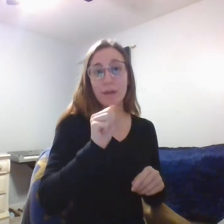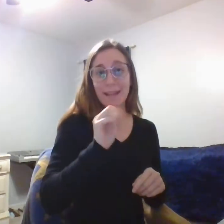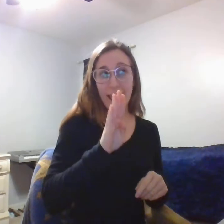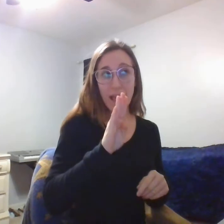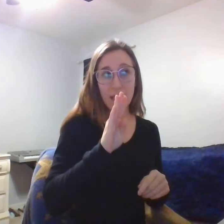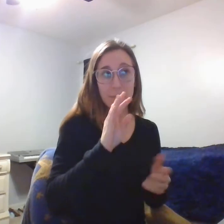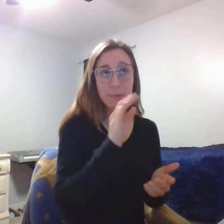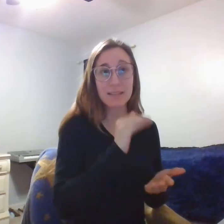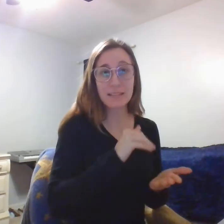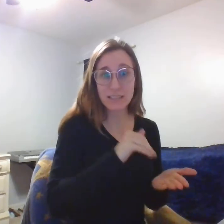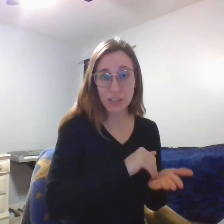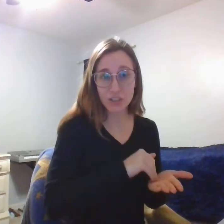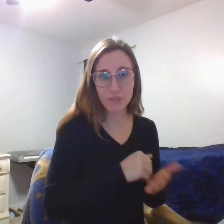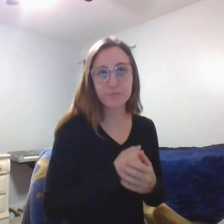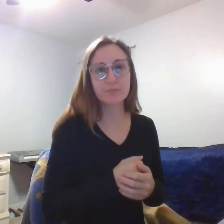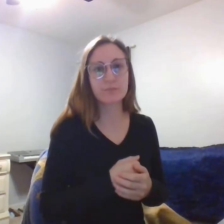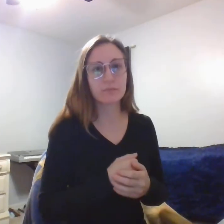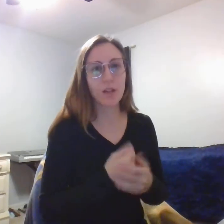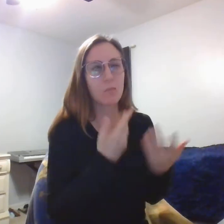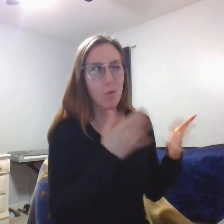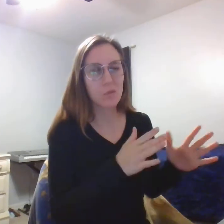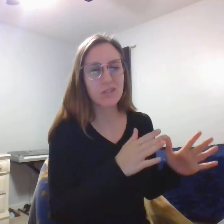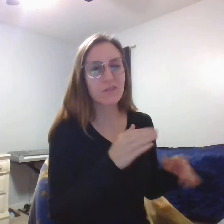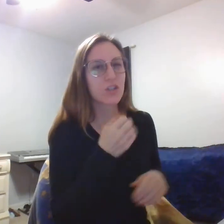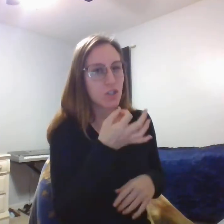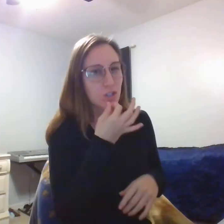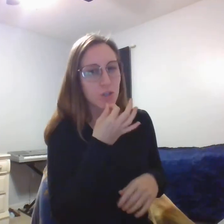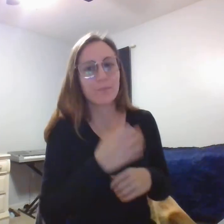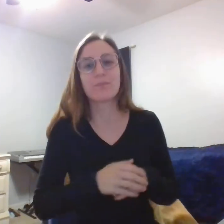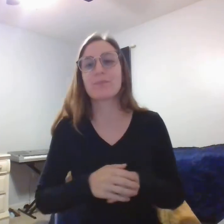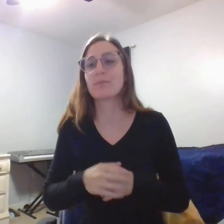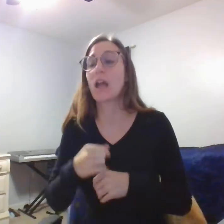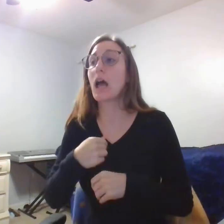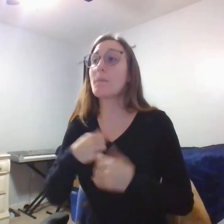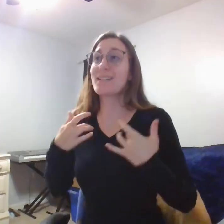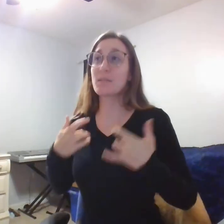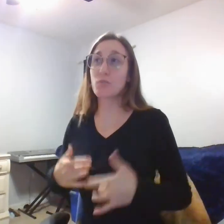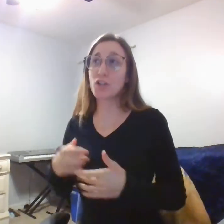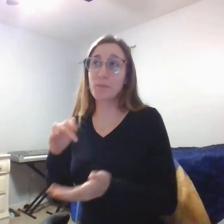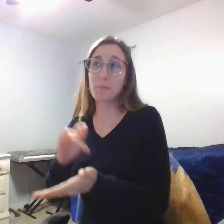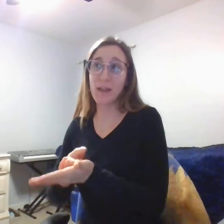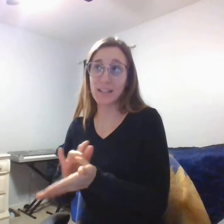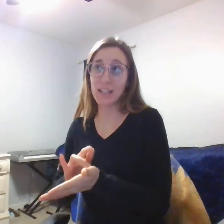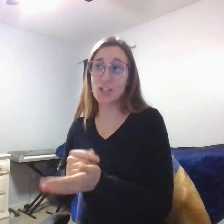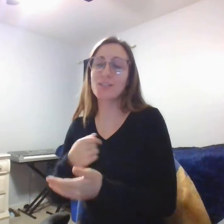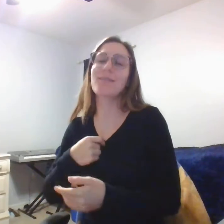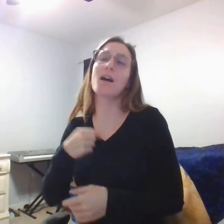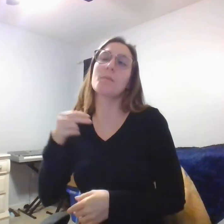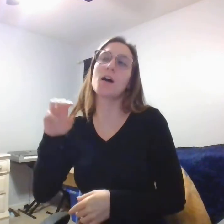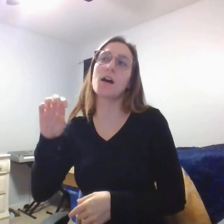Fine. I'm on depression meds. I'm a heroin addict, but I'm doing okay. So, what led you to make the